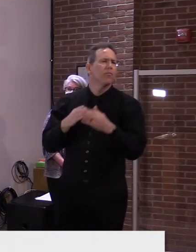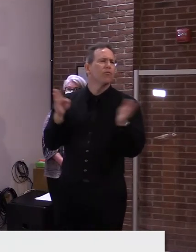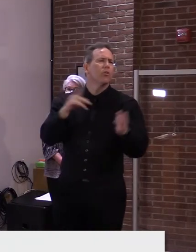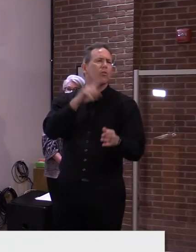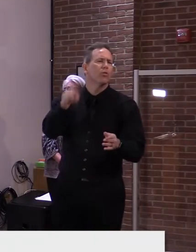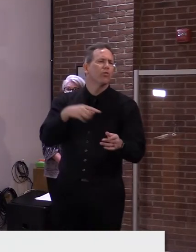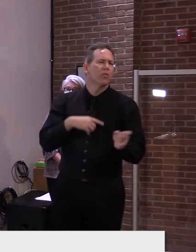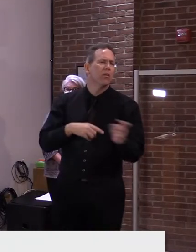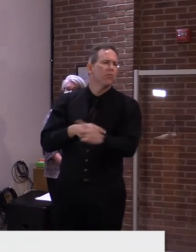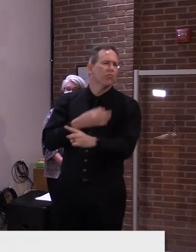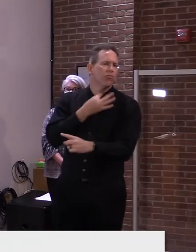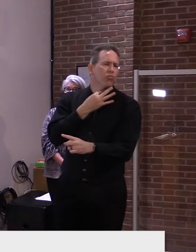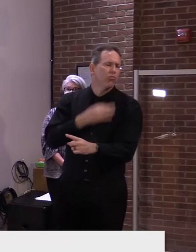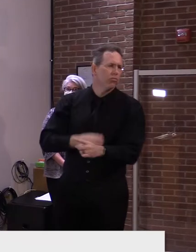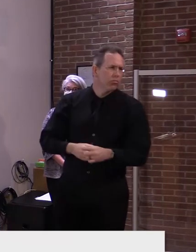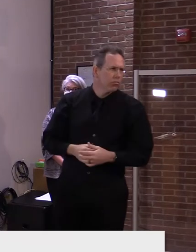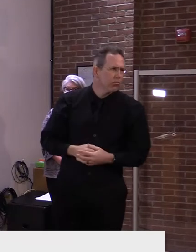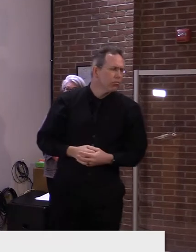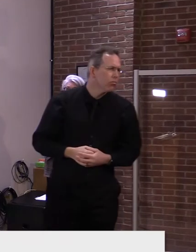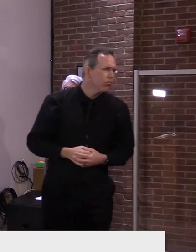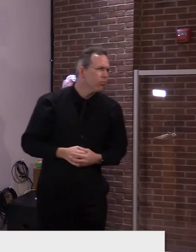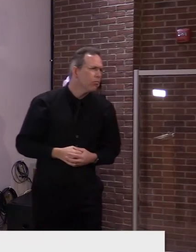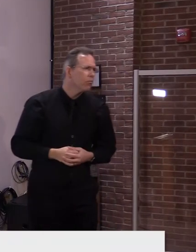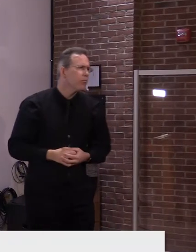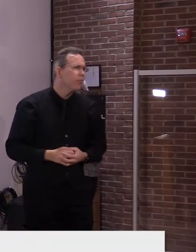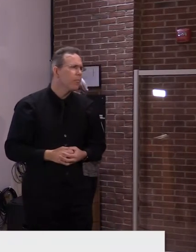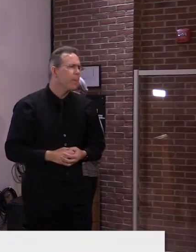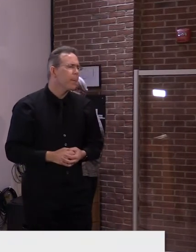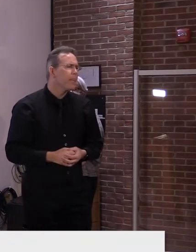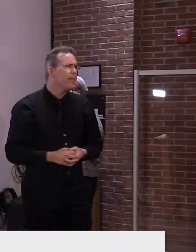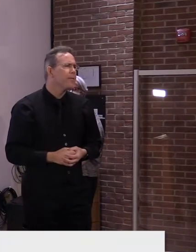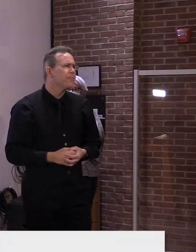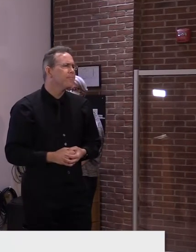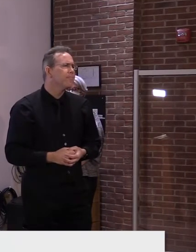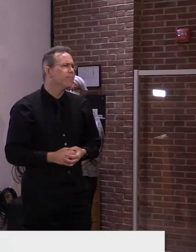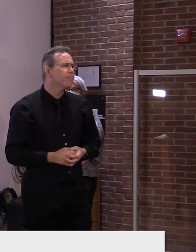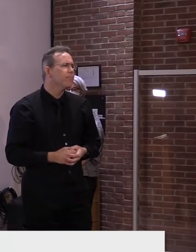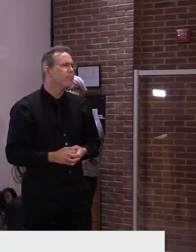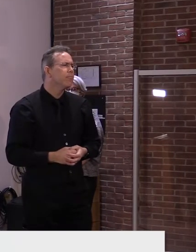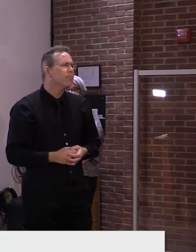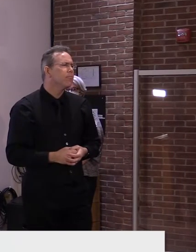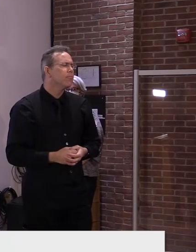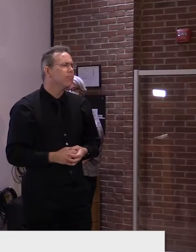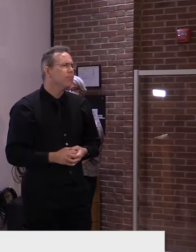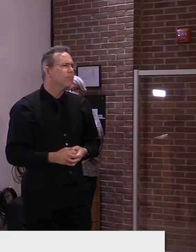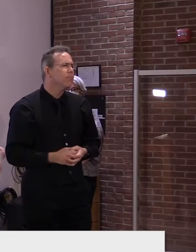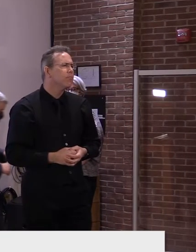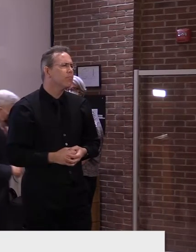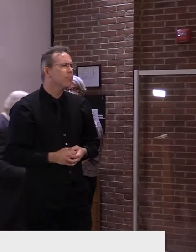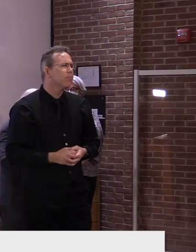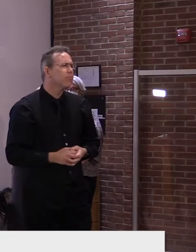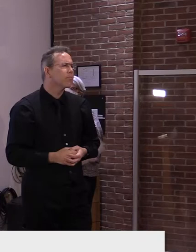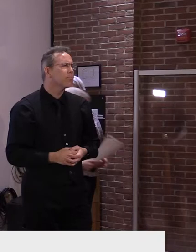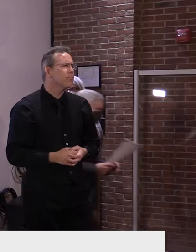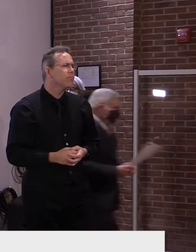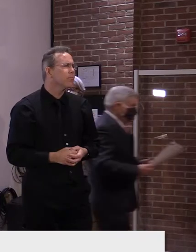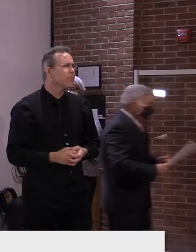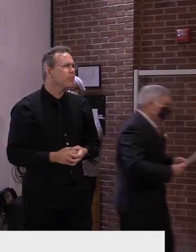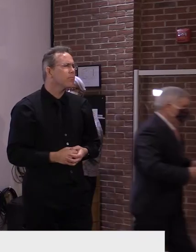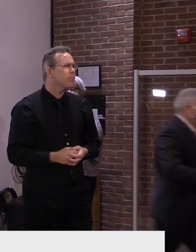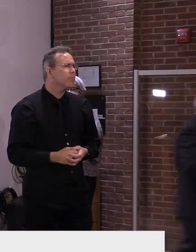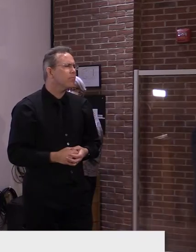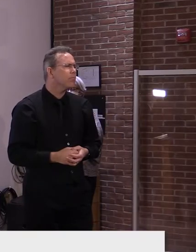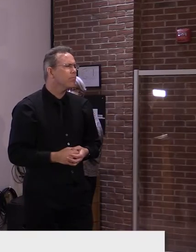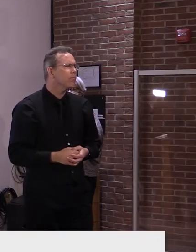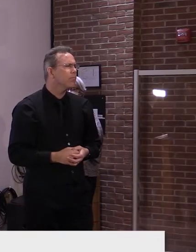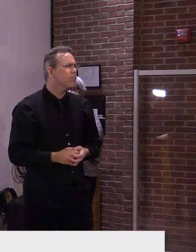long the sort of immune response from the COVID-19 vaccination lasts. And so I'm wondering, you know, as we look